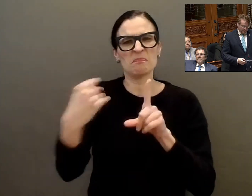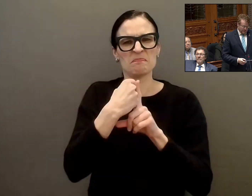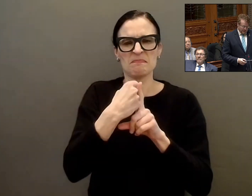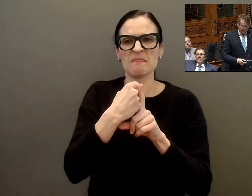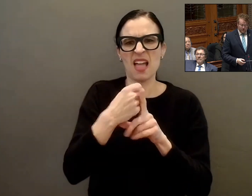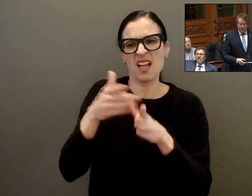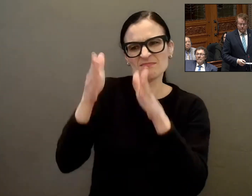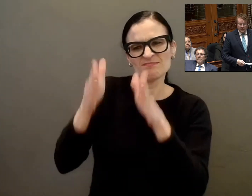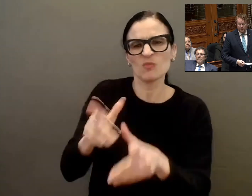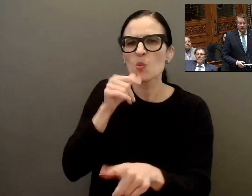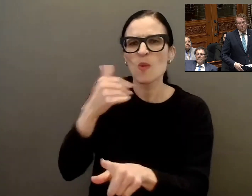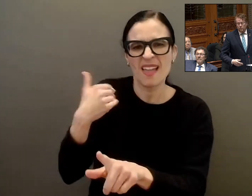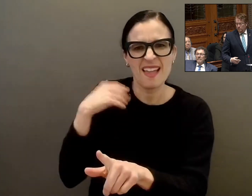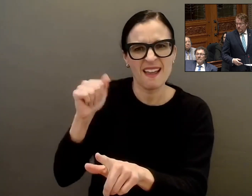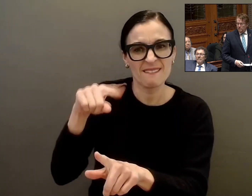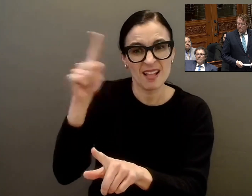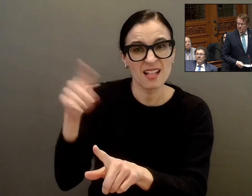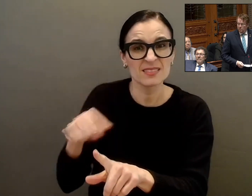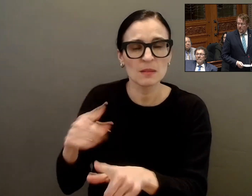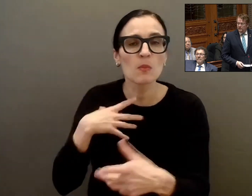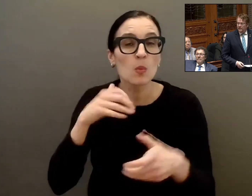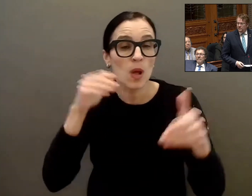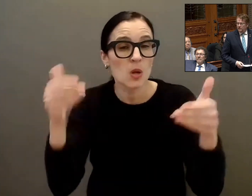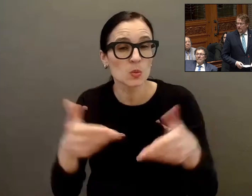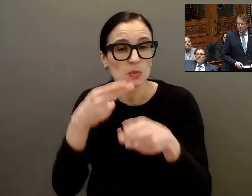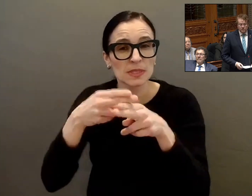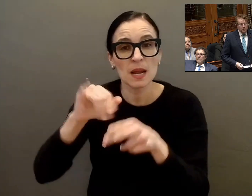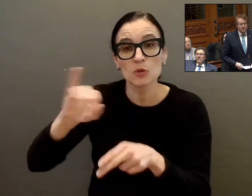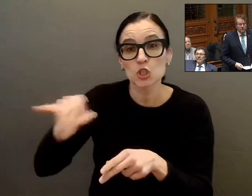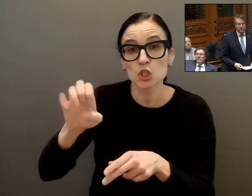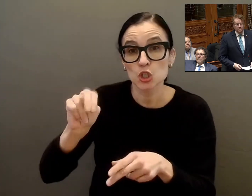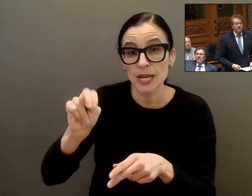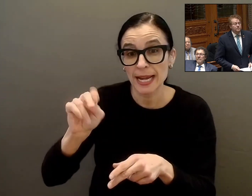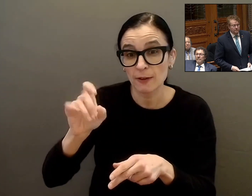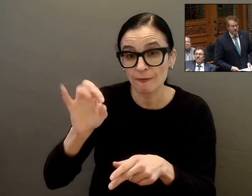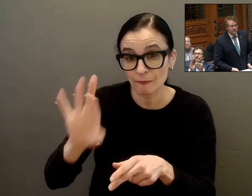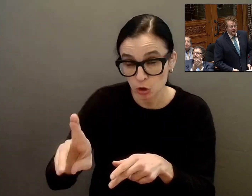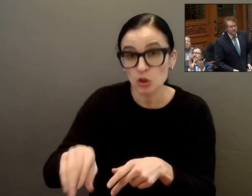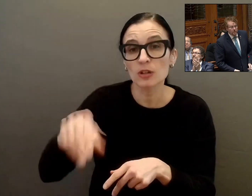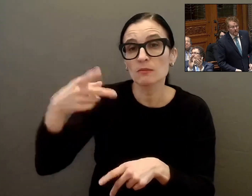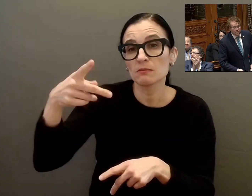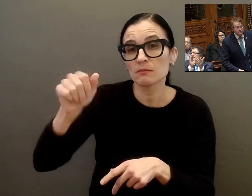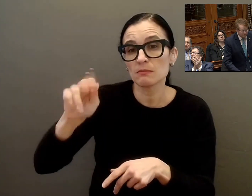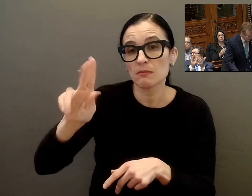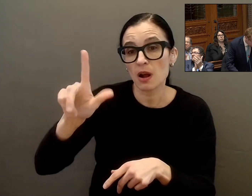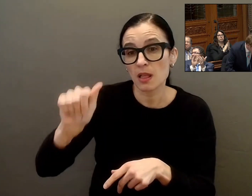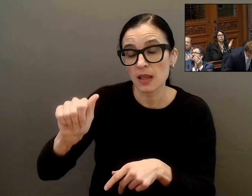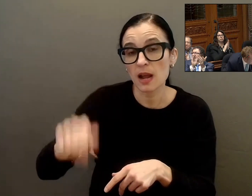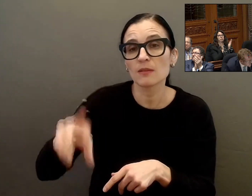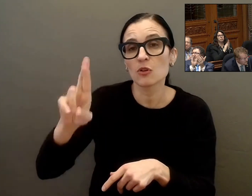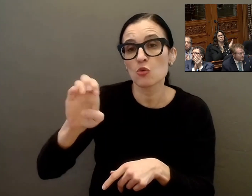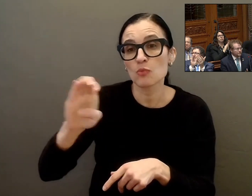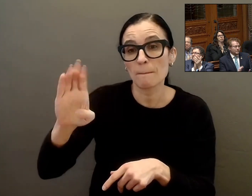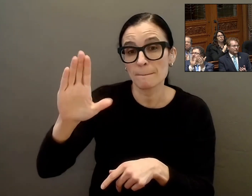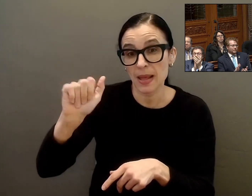Rebecca Frederick, and Jim Mann, who are doing some amazing work advancing that cause across our province. Please make them feel welcome.